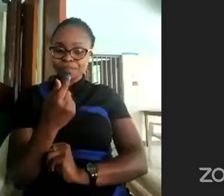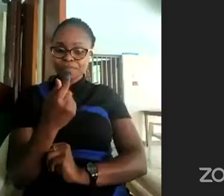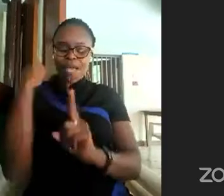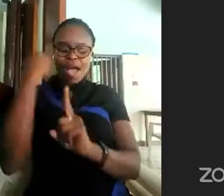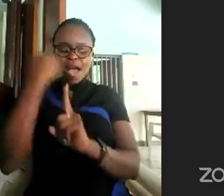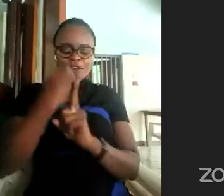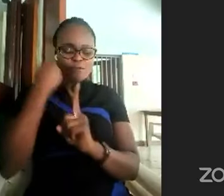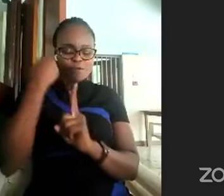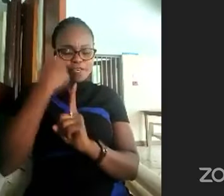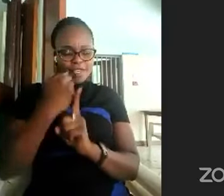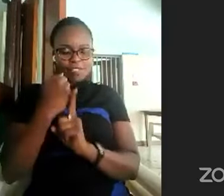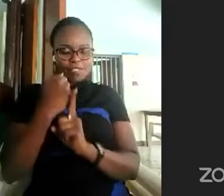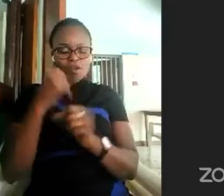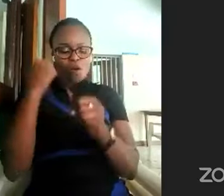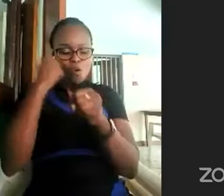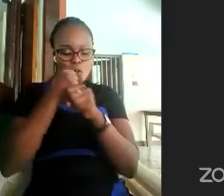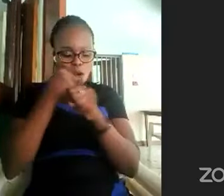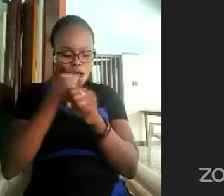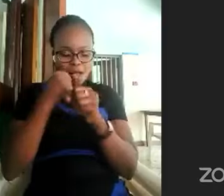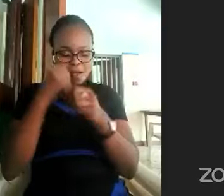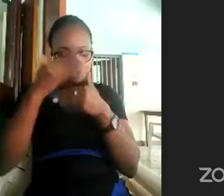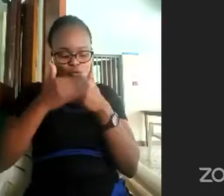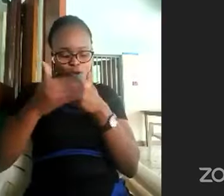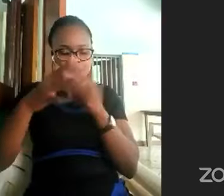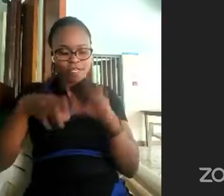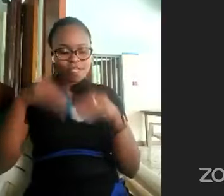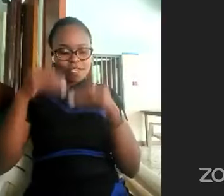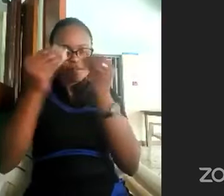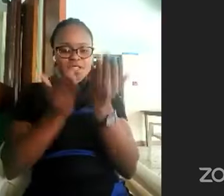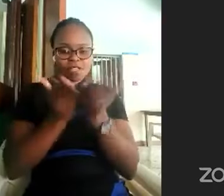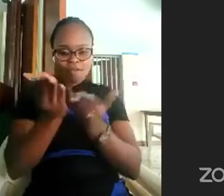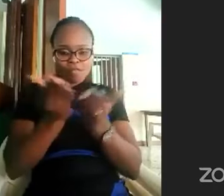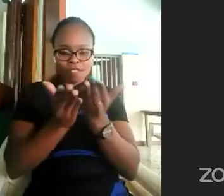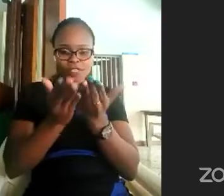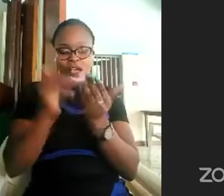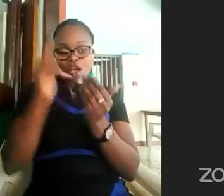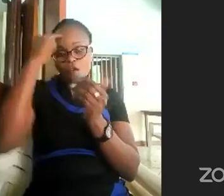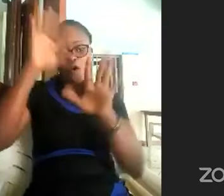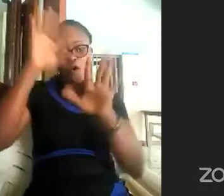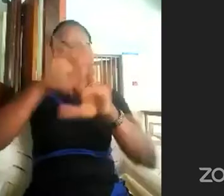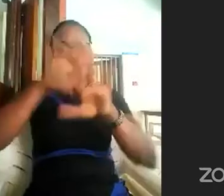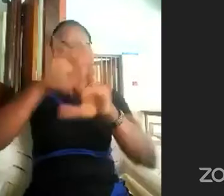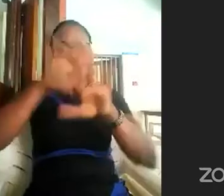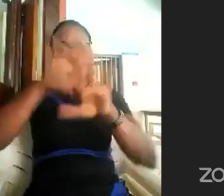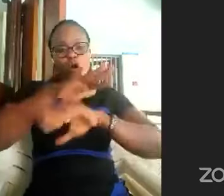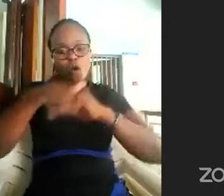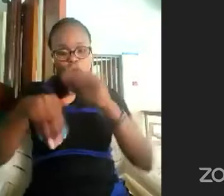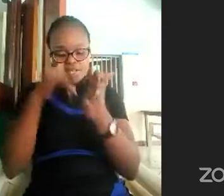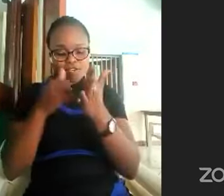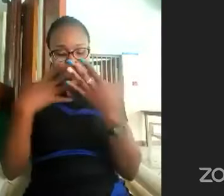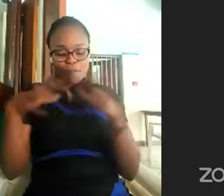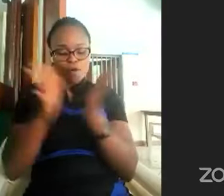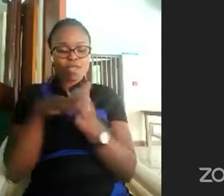towards providing services to everybody, including people with disabilities. However, it is so